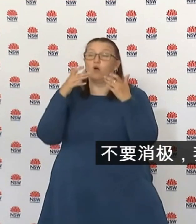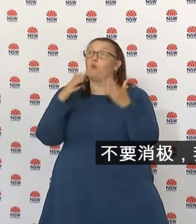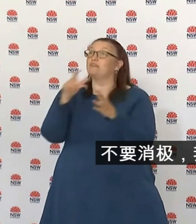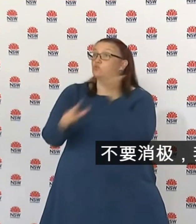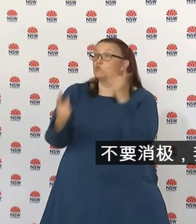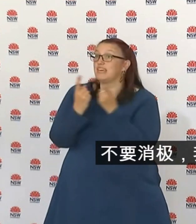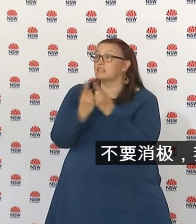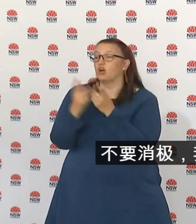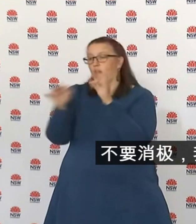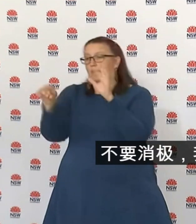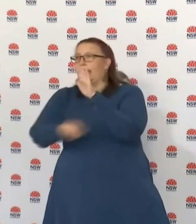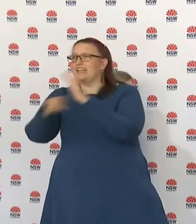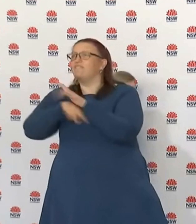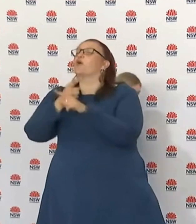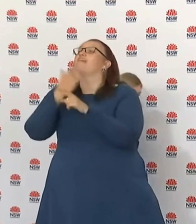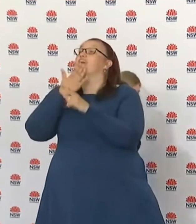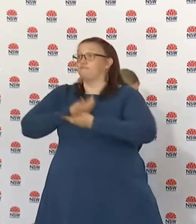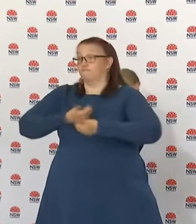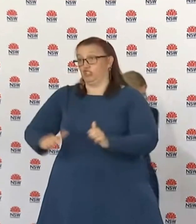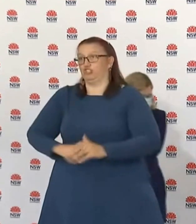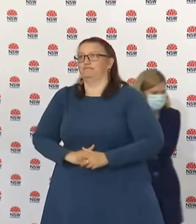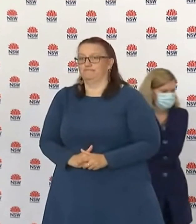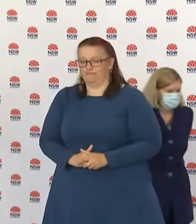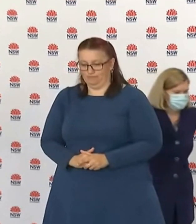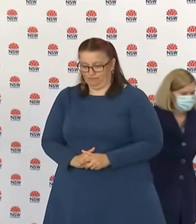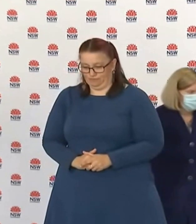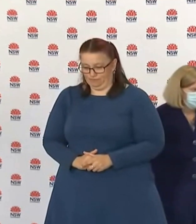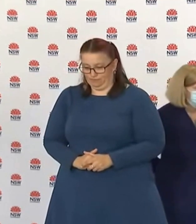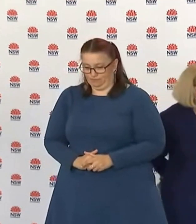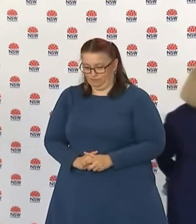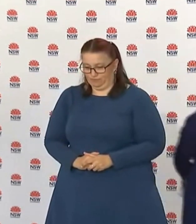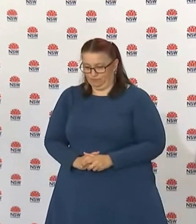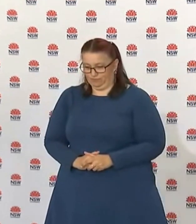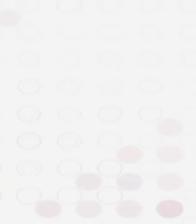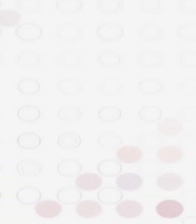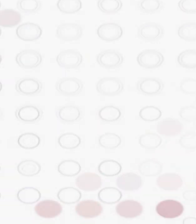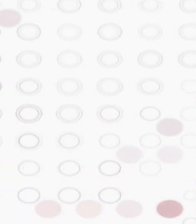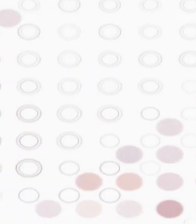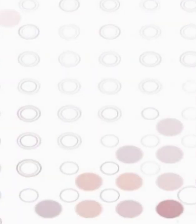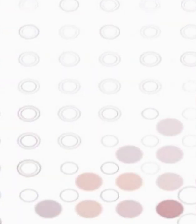We've got to work together. Thank you all. Thanks very much.